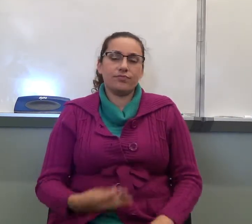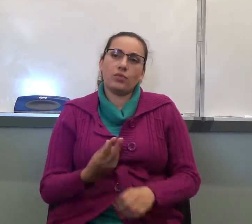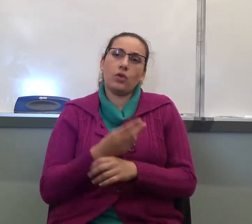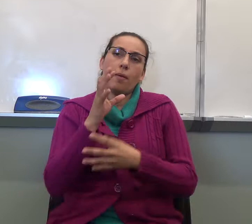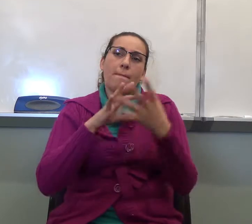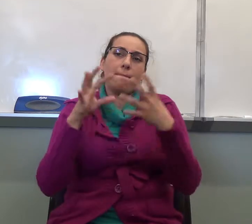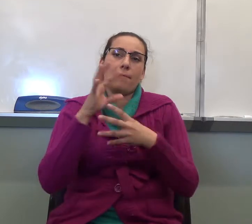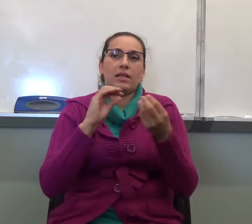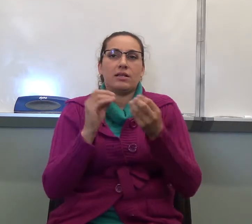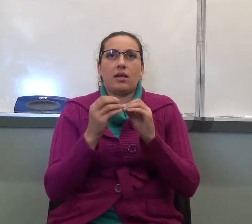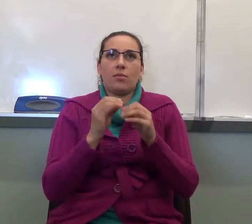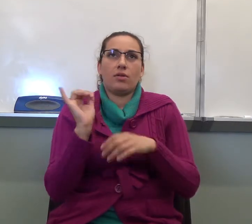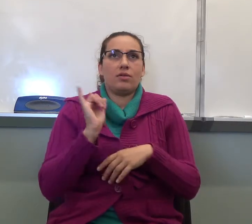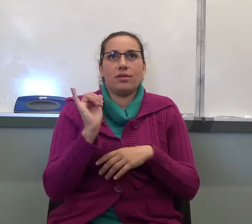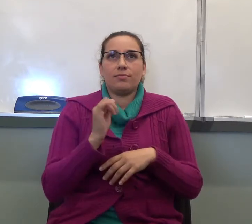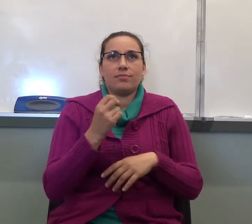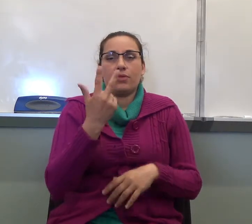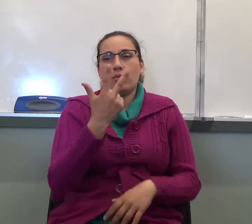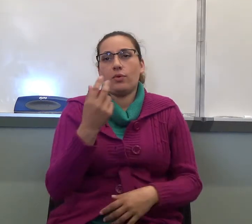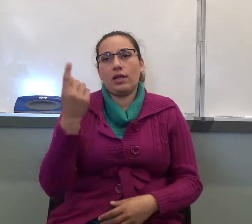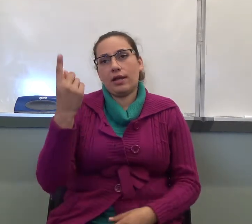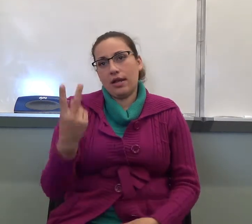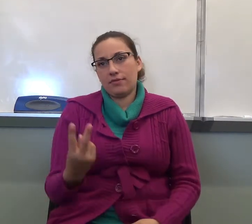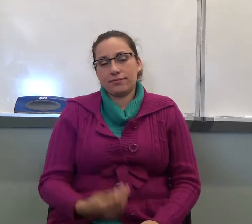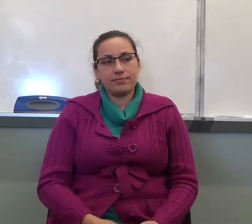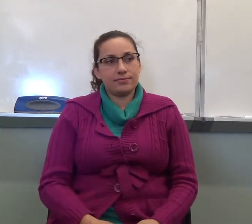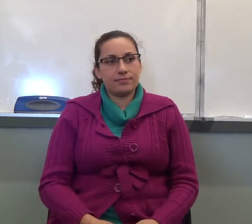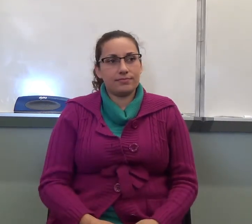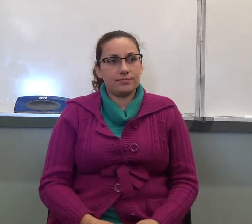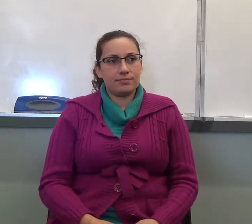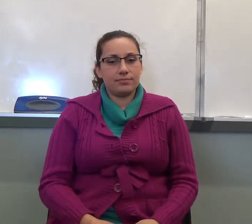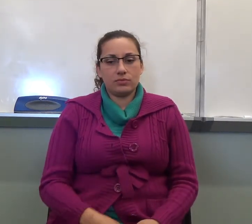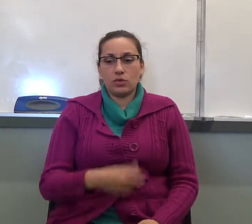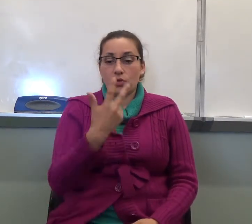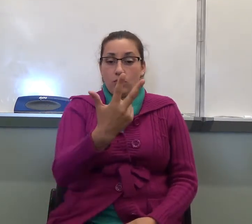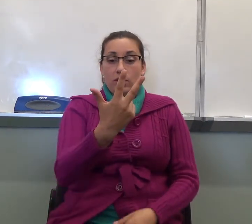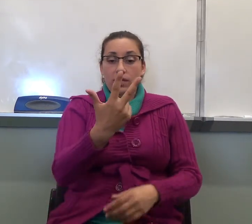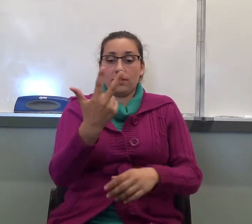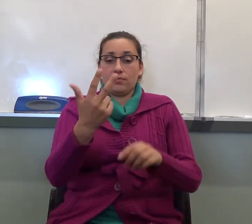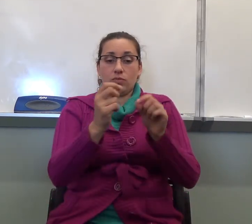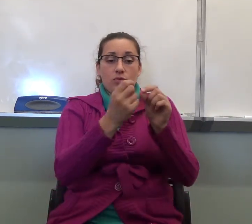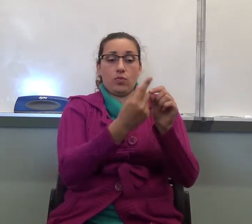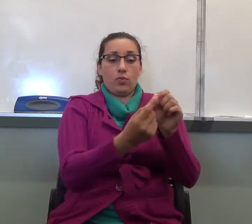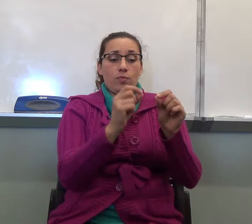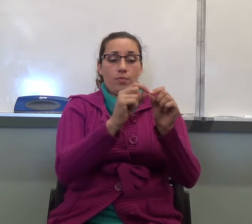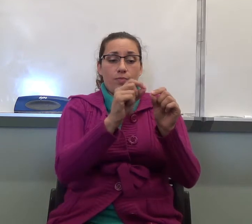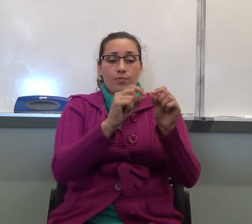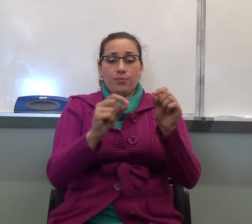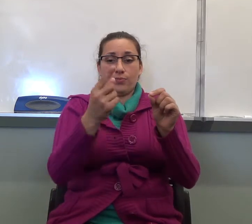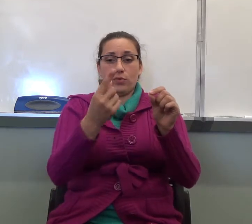about 3.5? All right, you go out to 3, then go halfway between 3 and 4. That would be